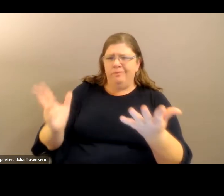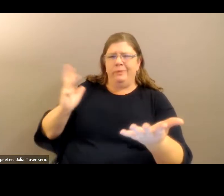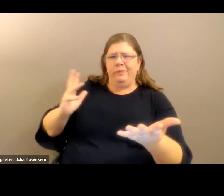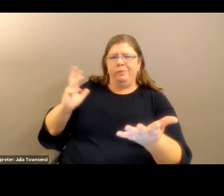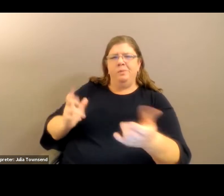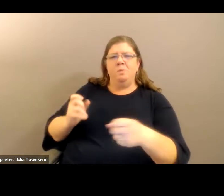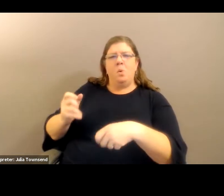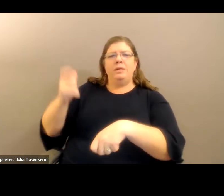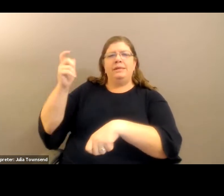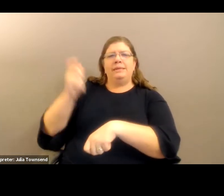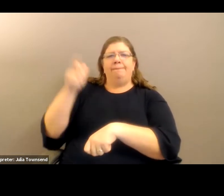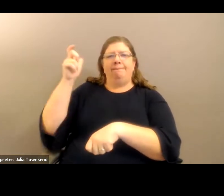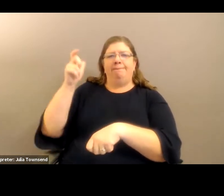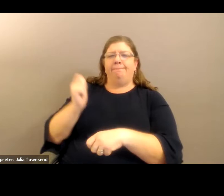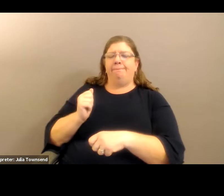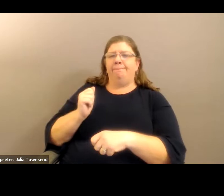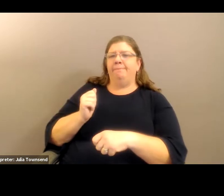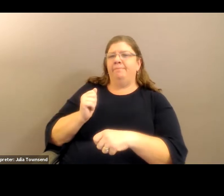manner.